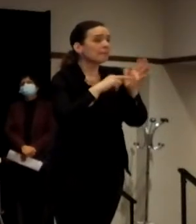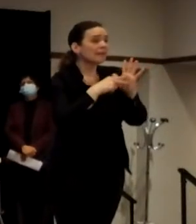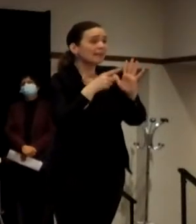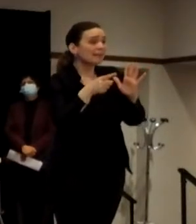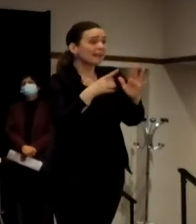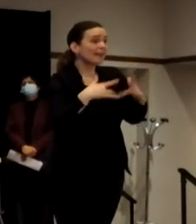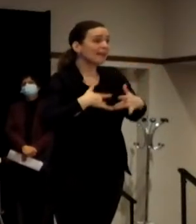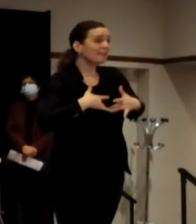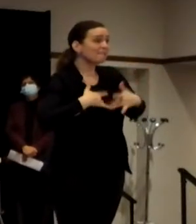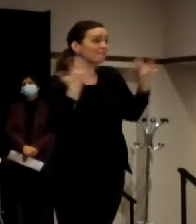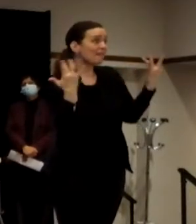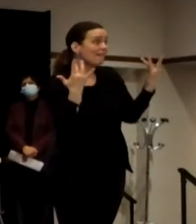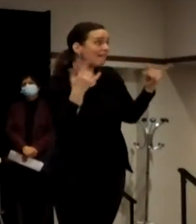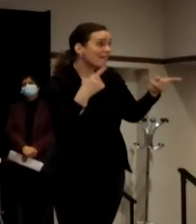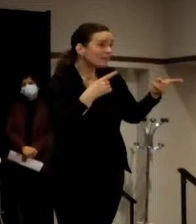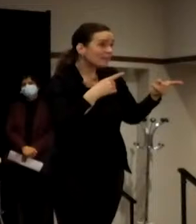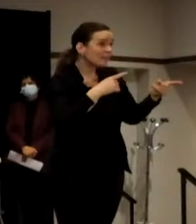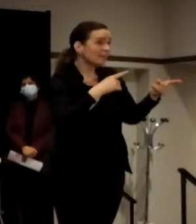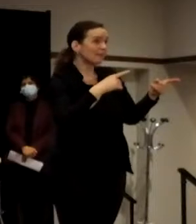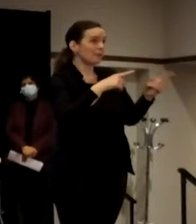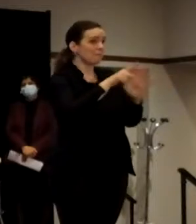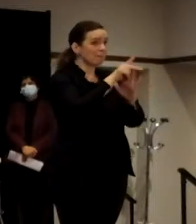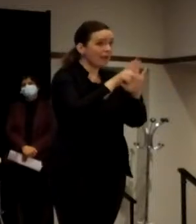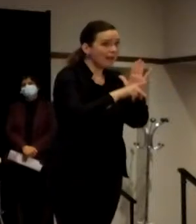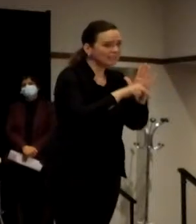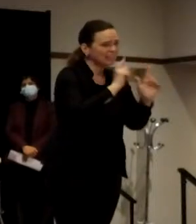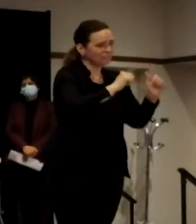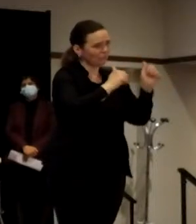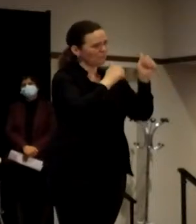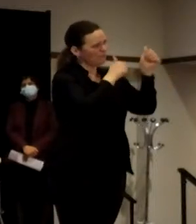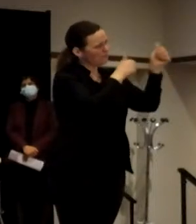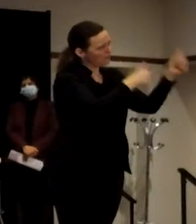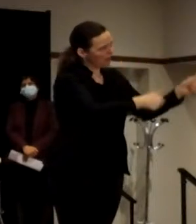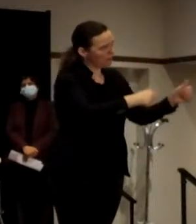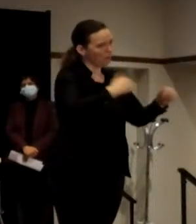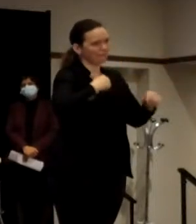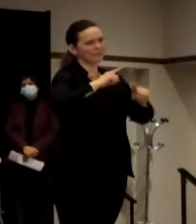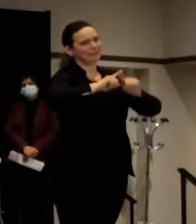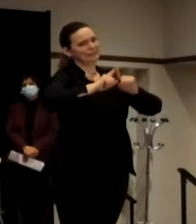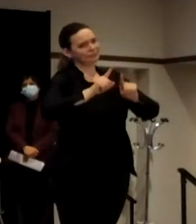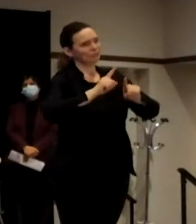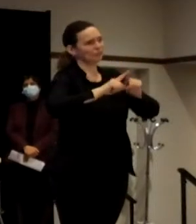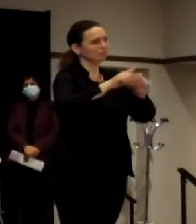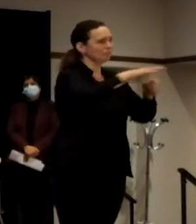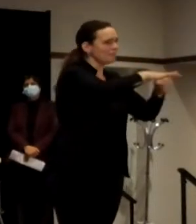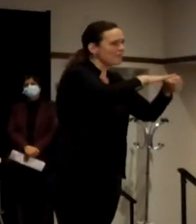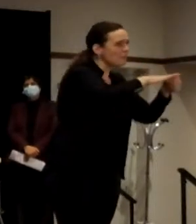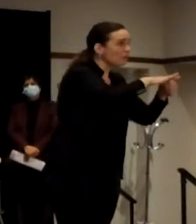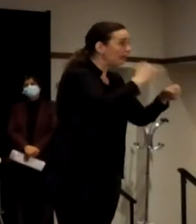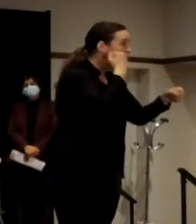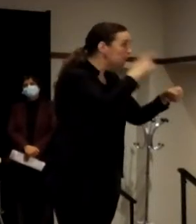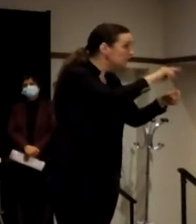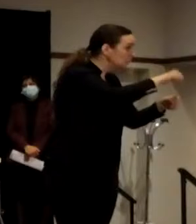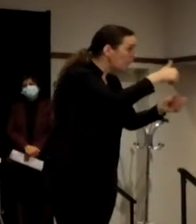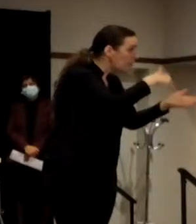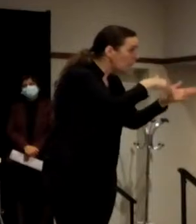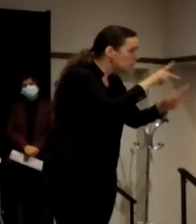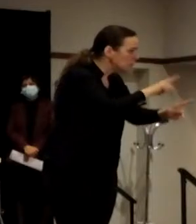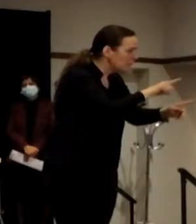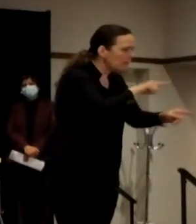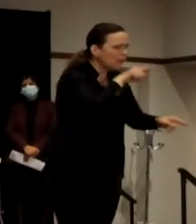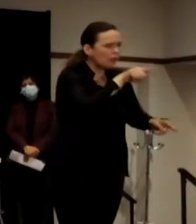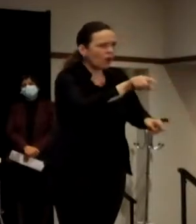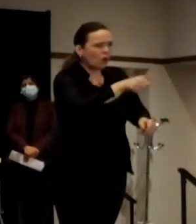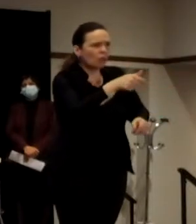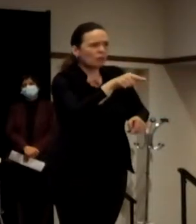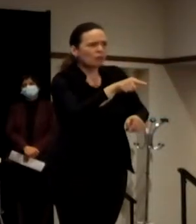statewide policy. They have to look at all venues over 10,000, and you set restrictions from